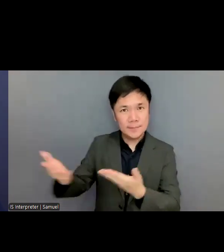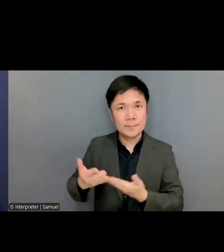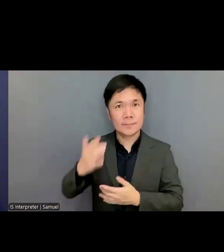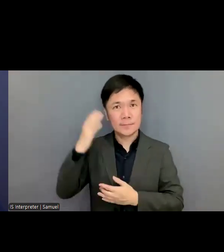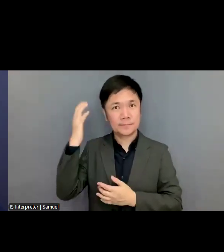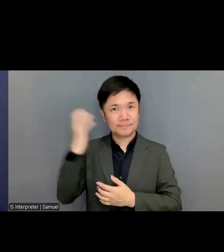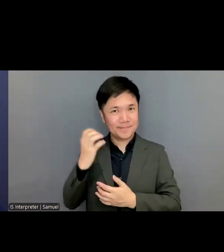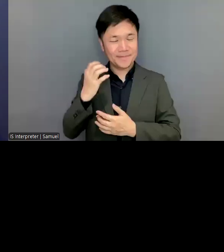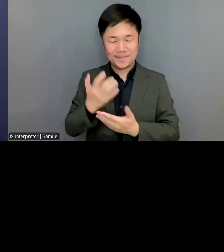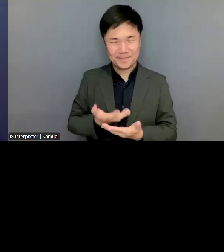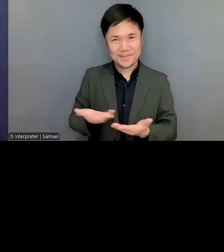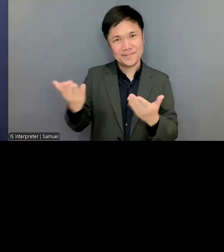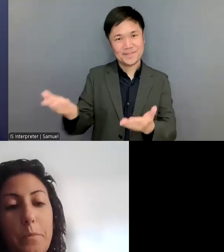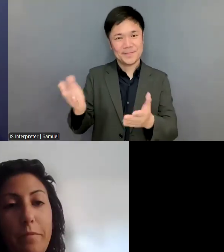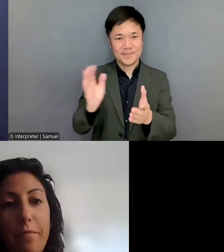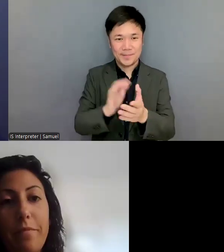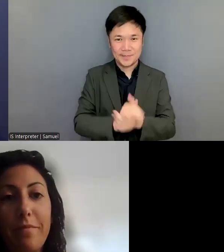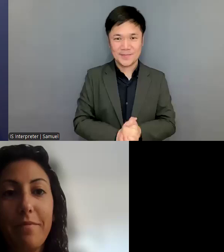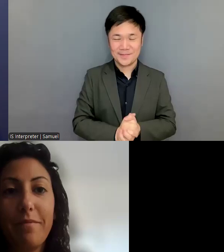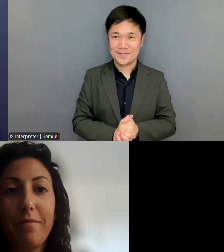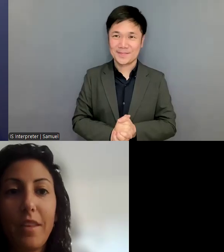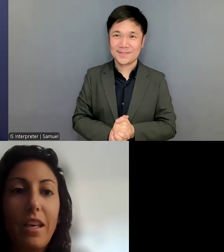the floor is yours.